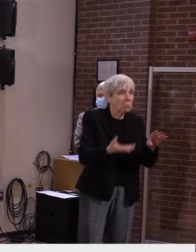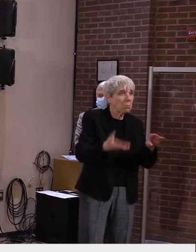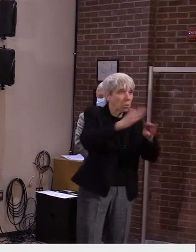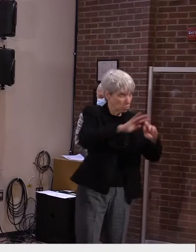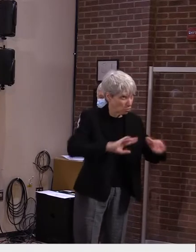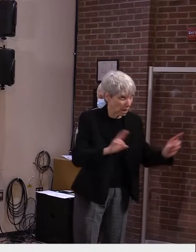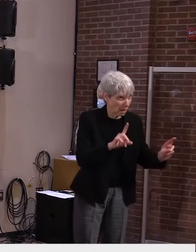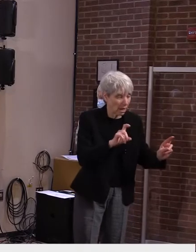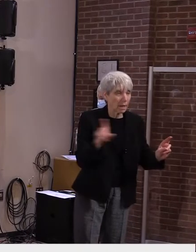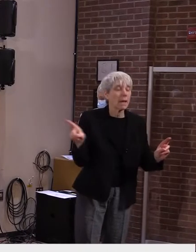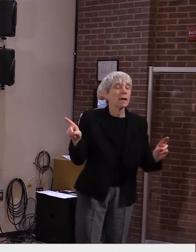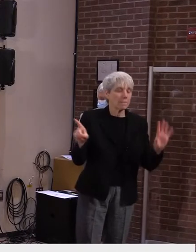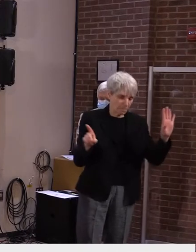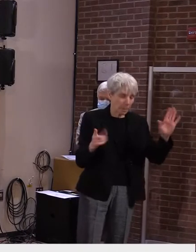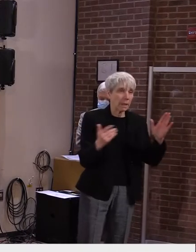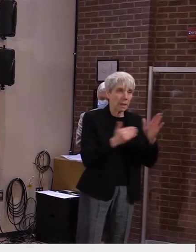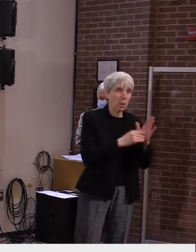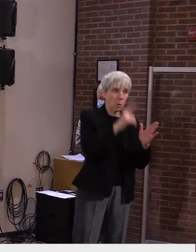we believe so.